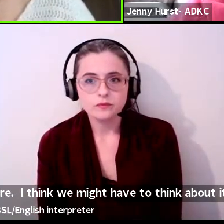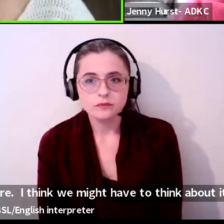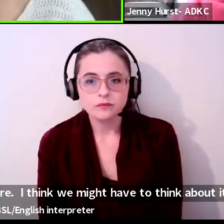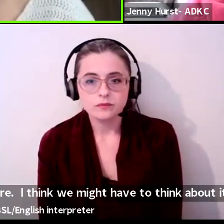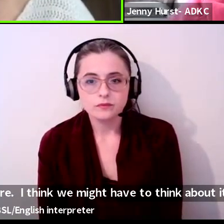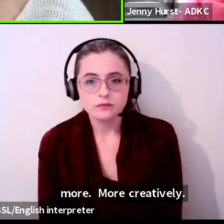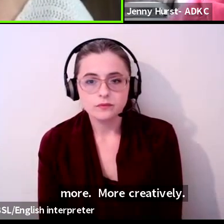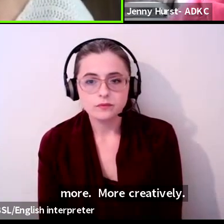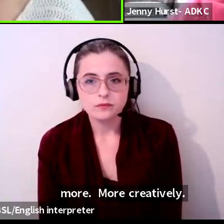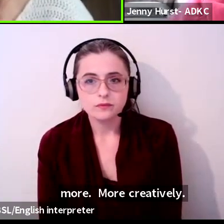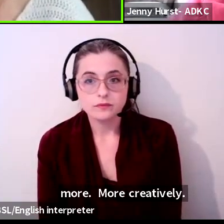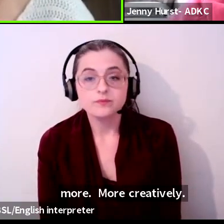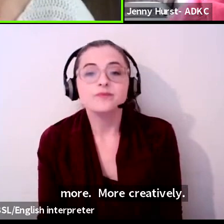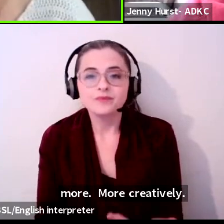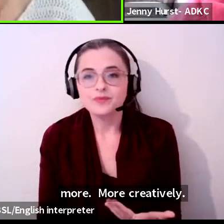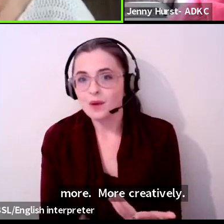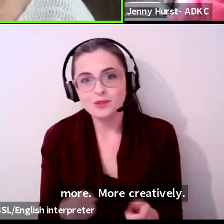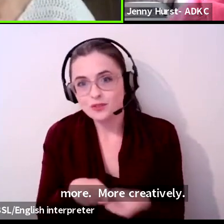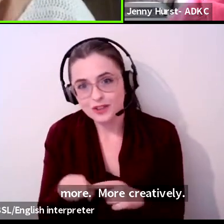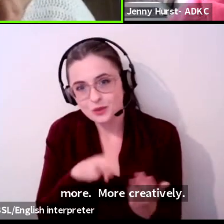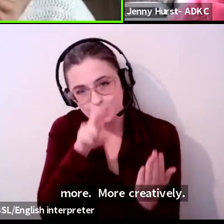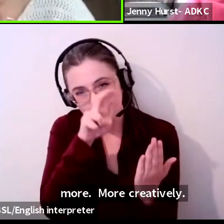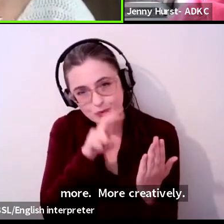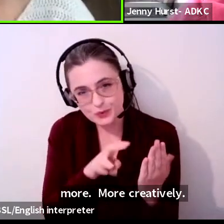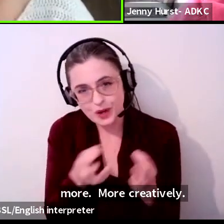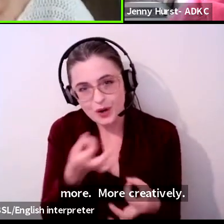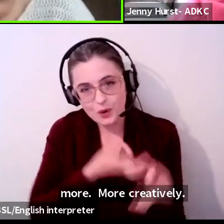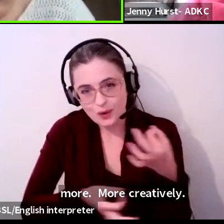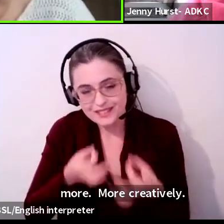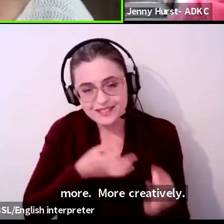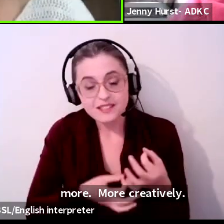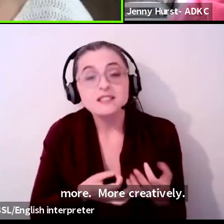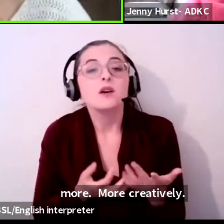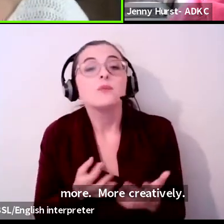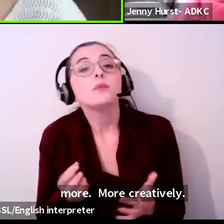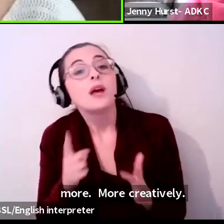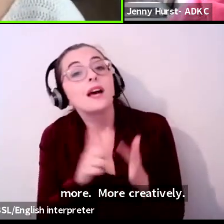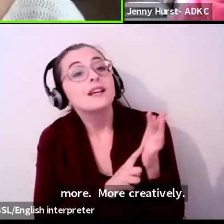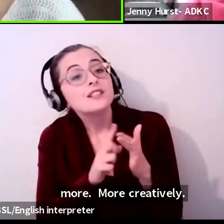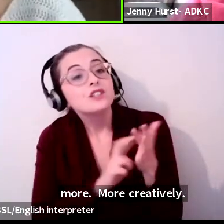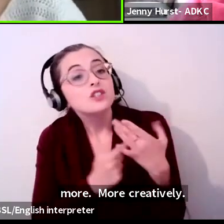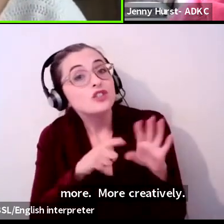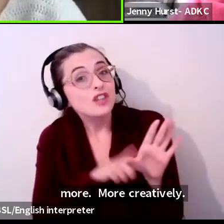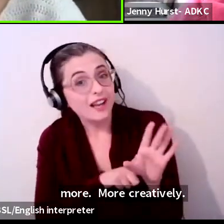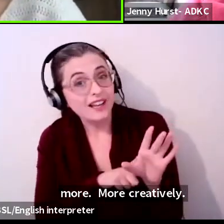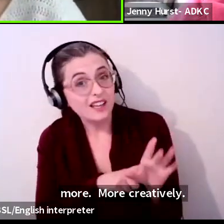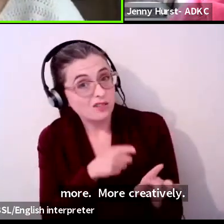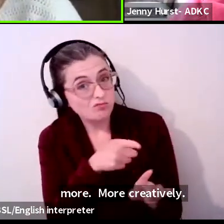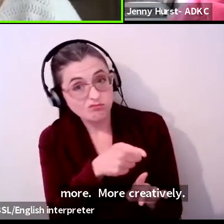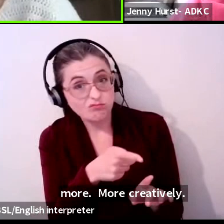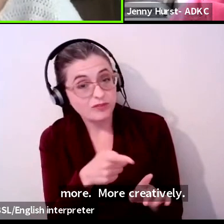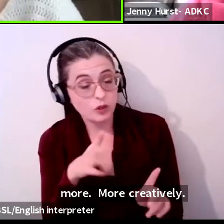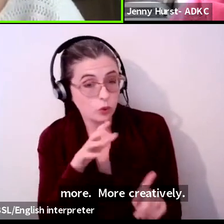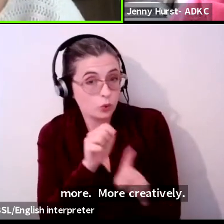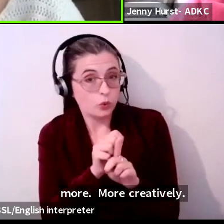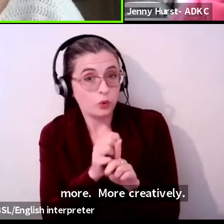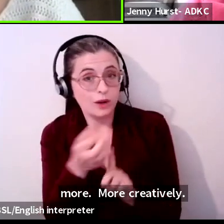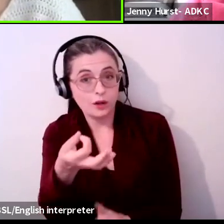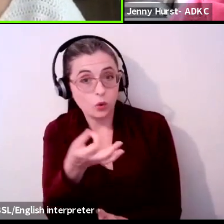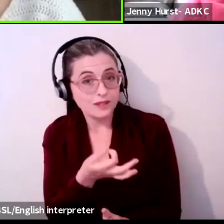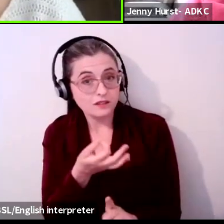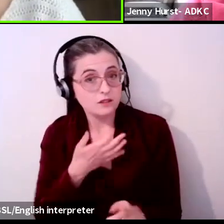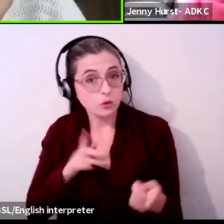I was trying to read. I don't know, Jenny, if there are any like questions or themes that you've come across that you wanted